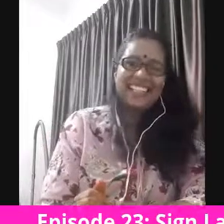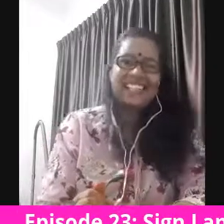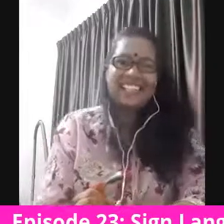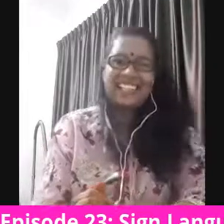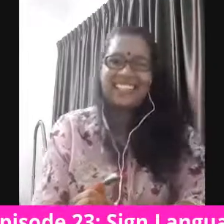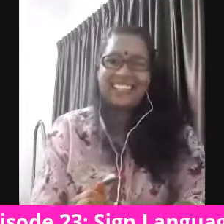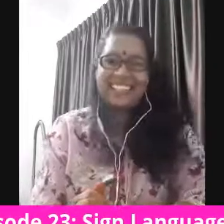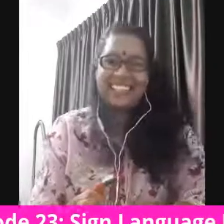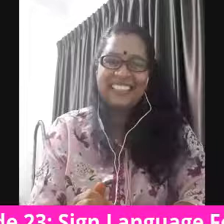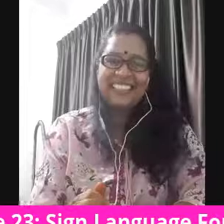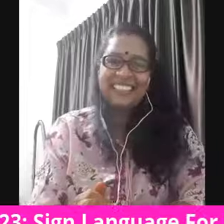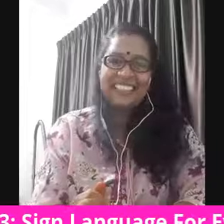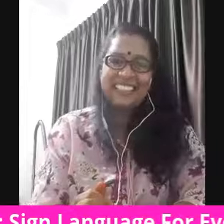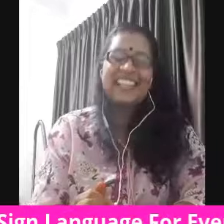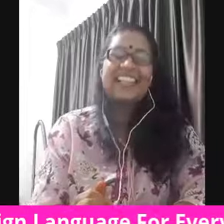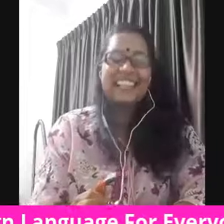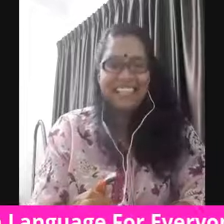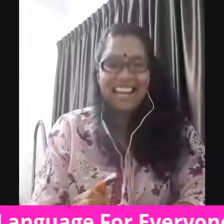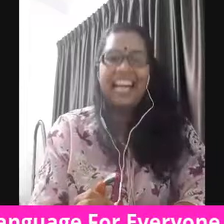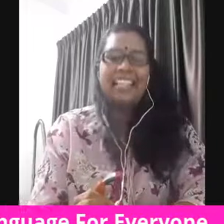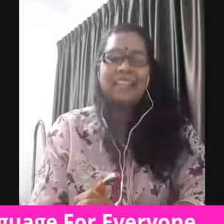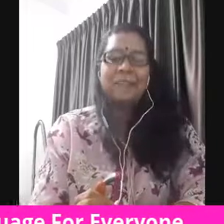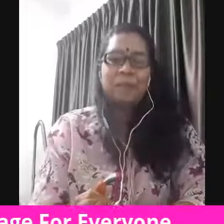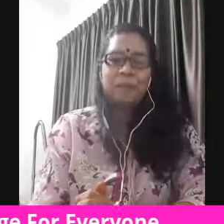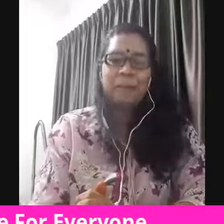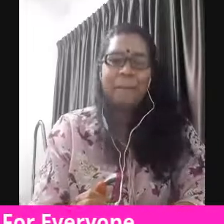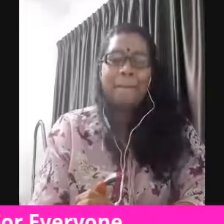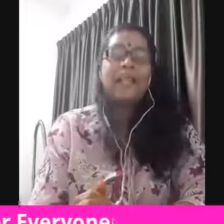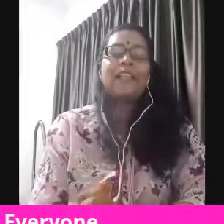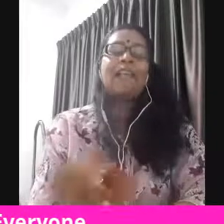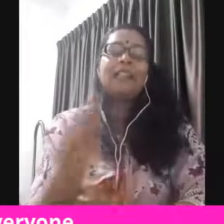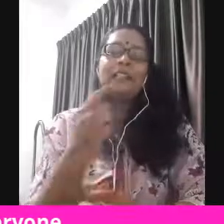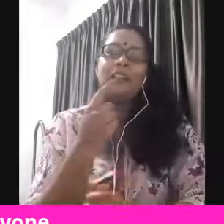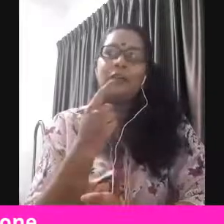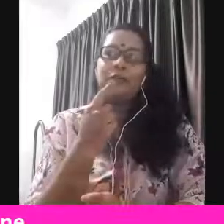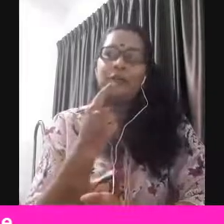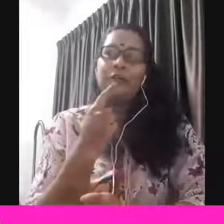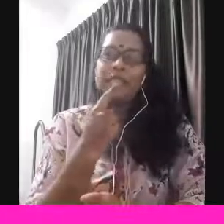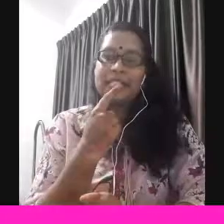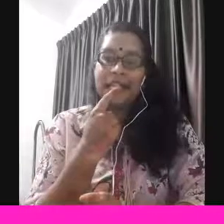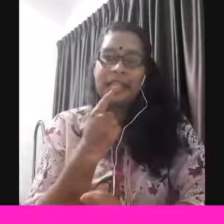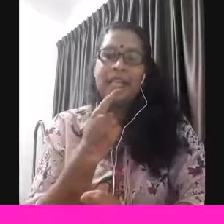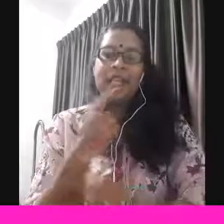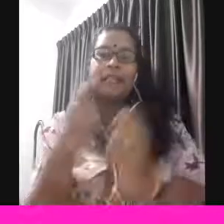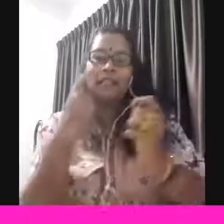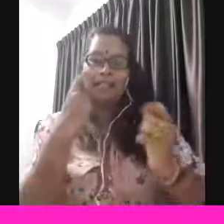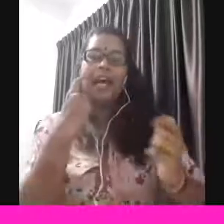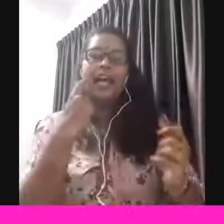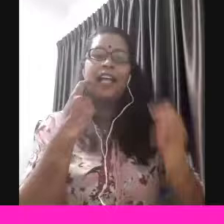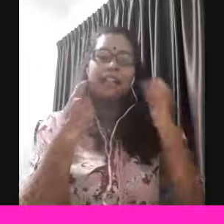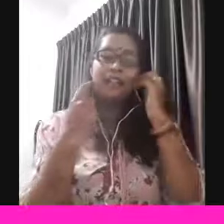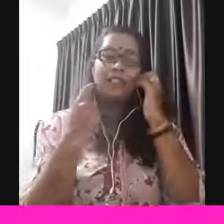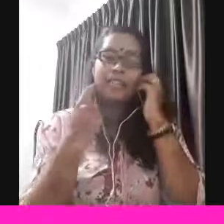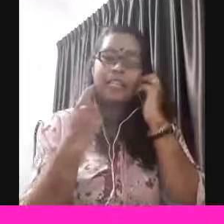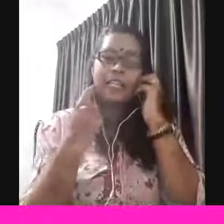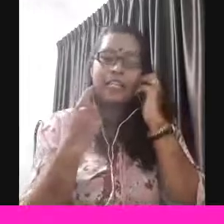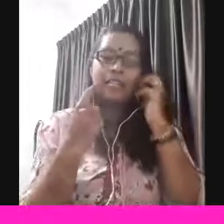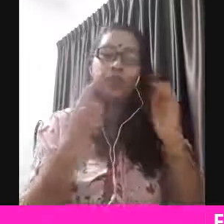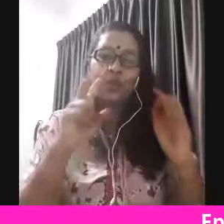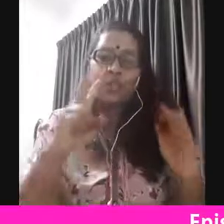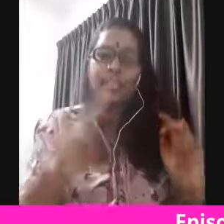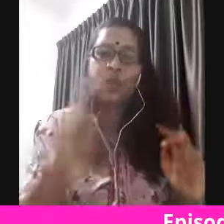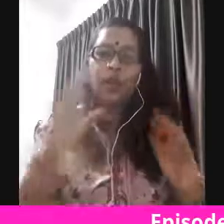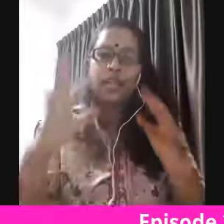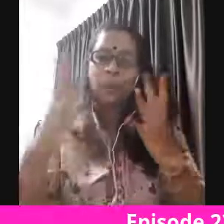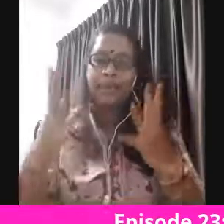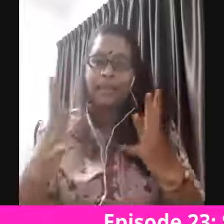you need to focus. Yeah. Like focus on Yeah, this, lip they sync, will, when and we the sign, content that you want to yeah, deliver. they will see